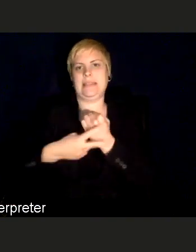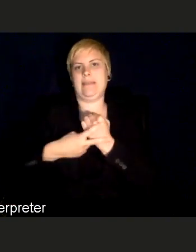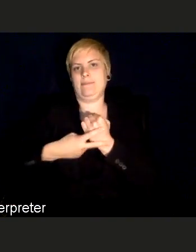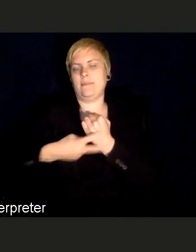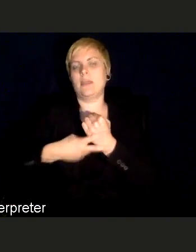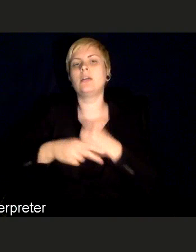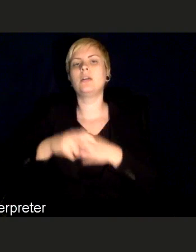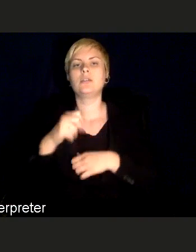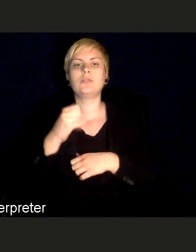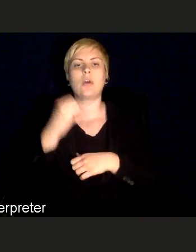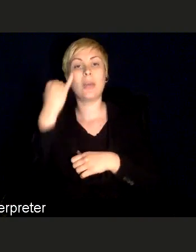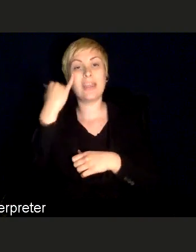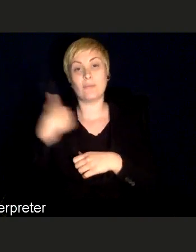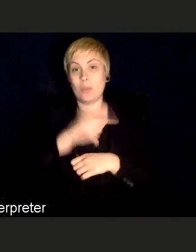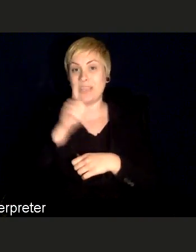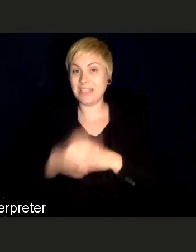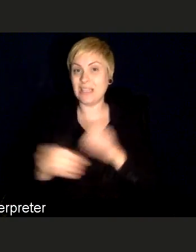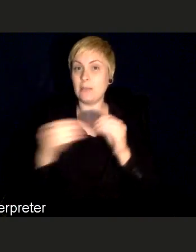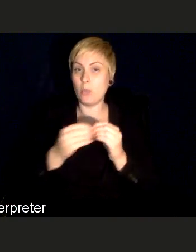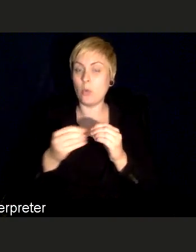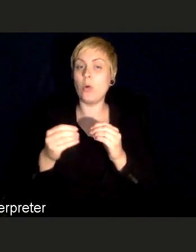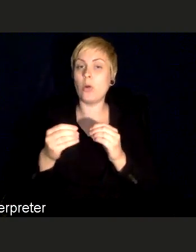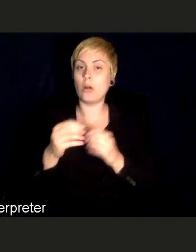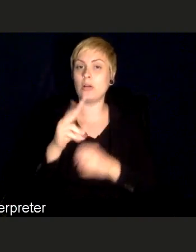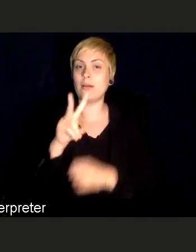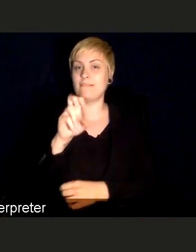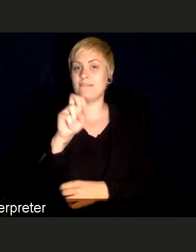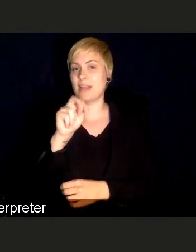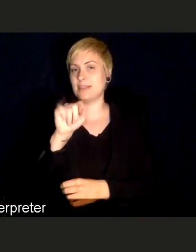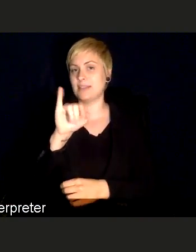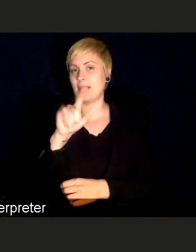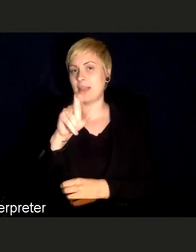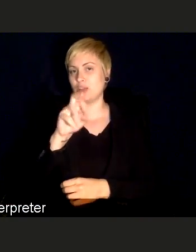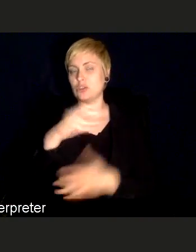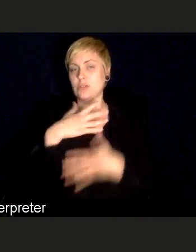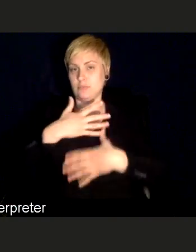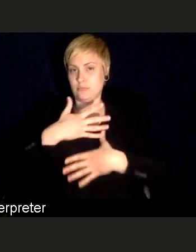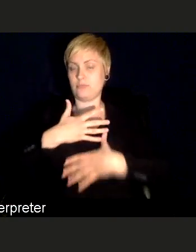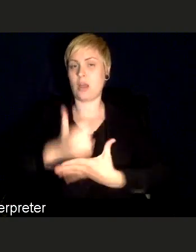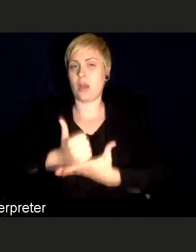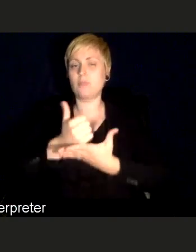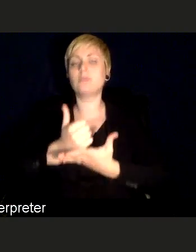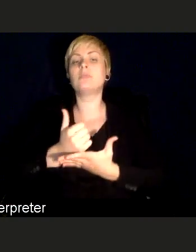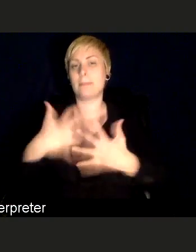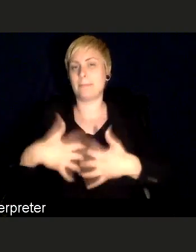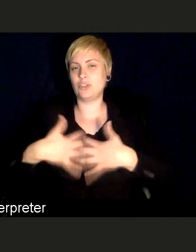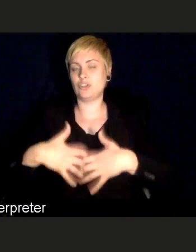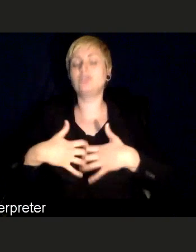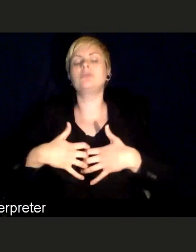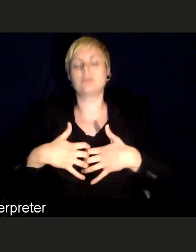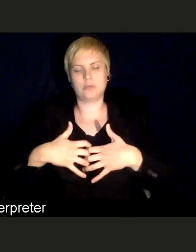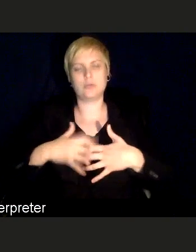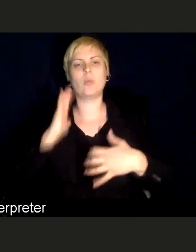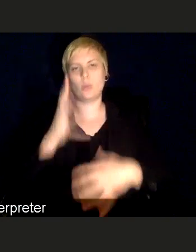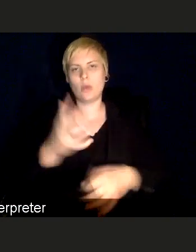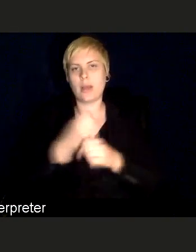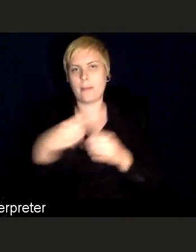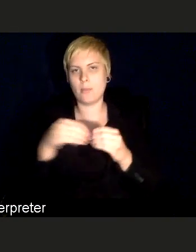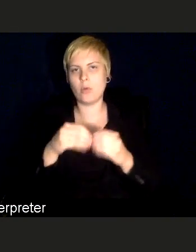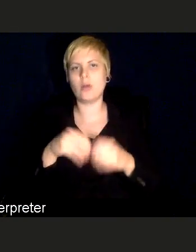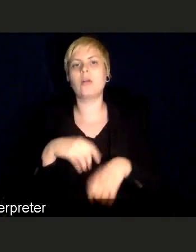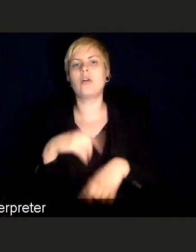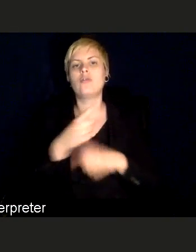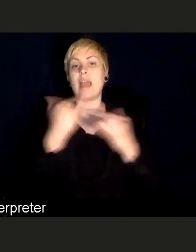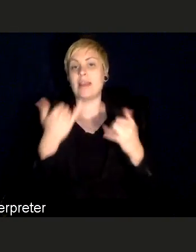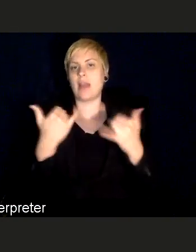additional ventilators, we're in a position that we can get those ventilators. We do have what we consider to be a very robust stock of those types